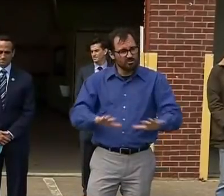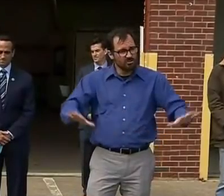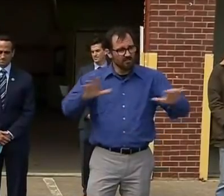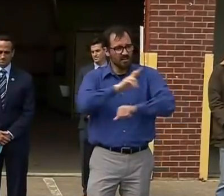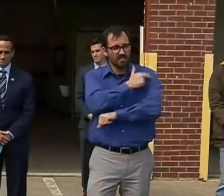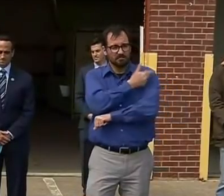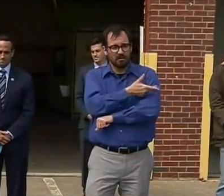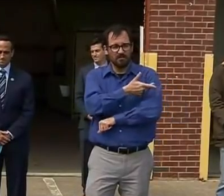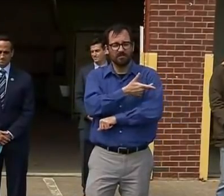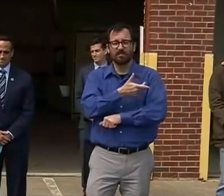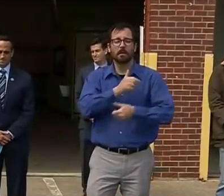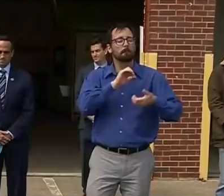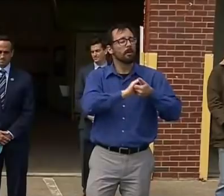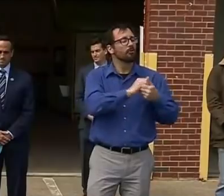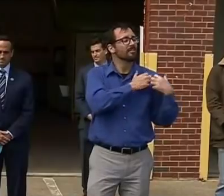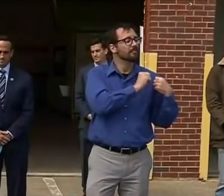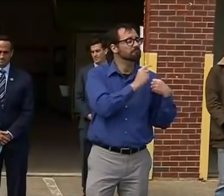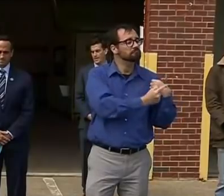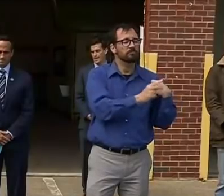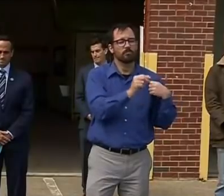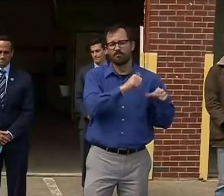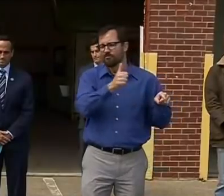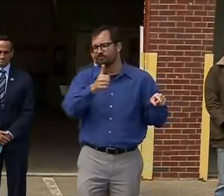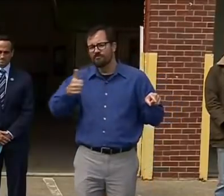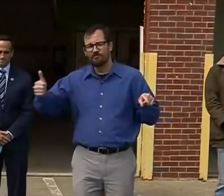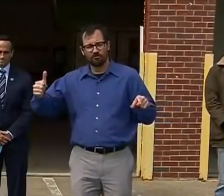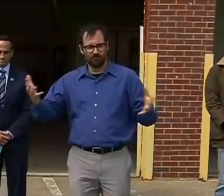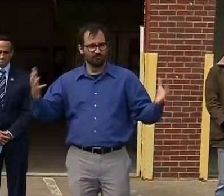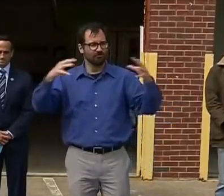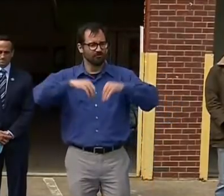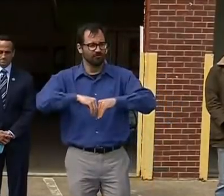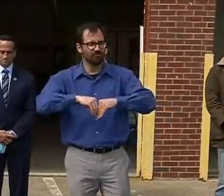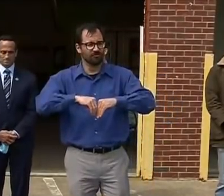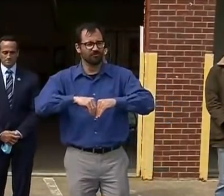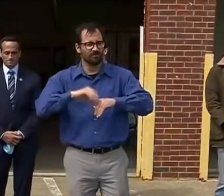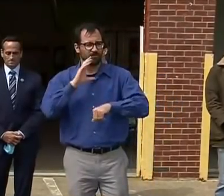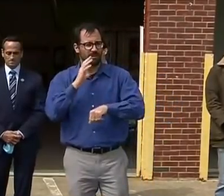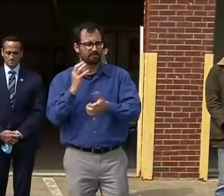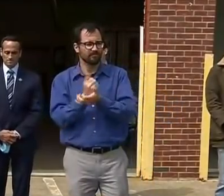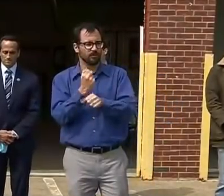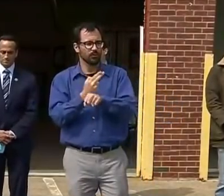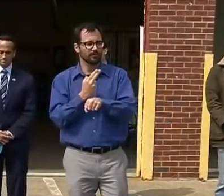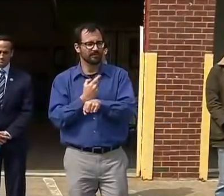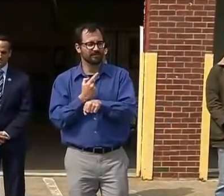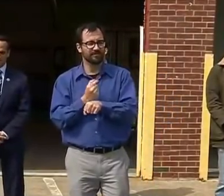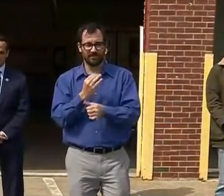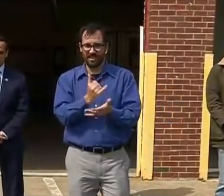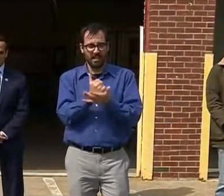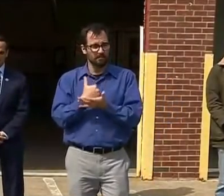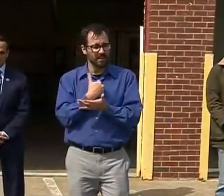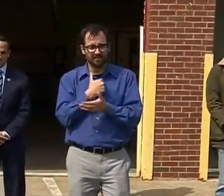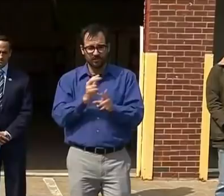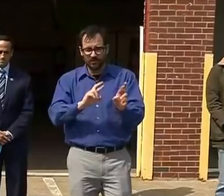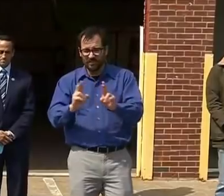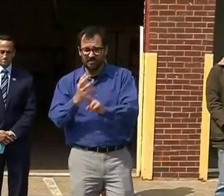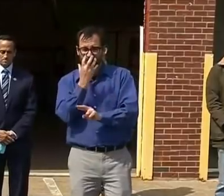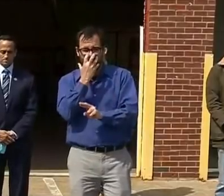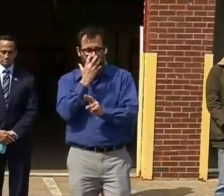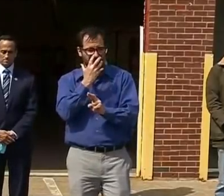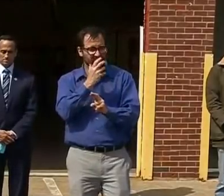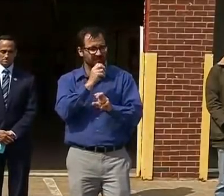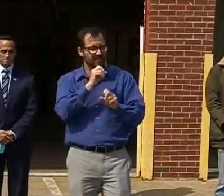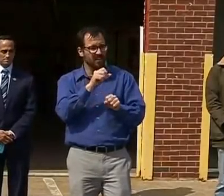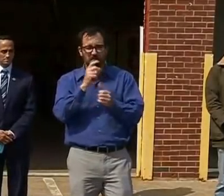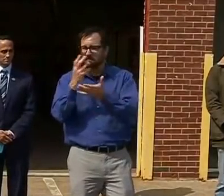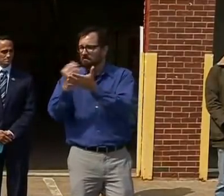really represents an opportunity to have more PPE for the frontline healthcare workers who need it in ways we just cannot purchase on the market, almost irrespective of